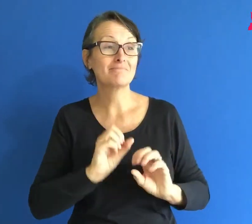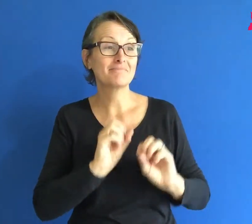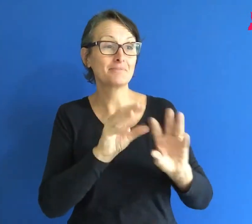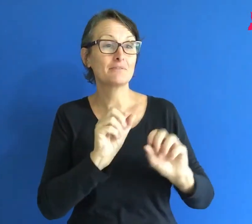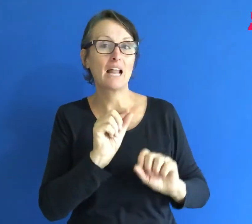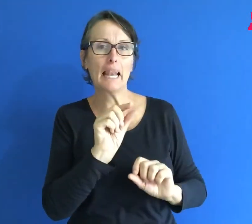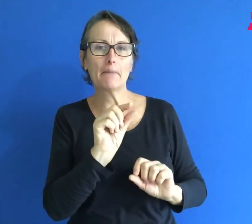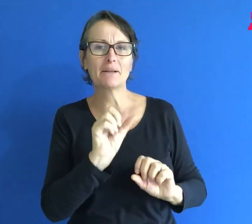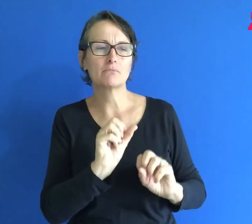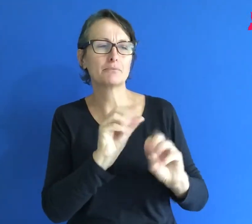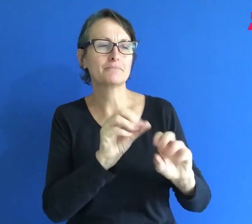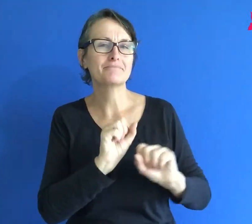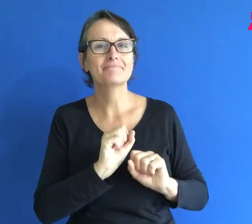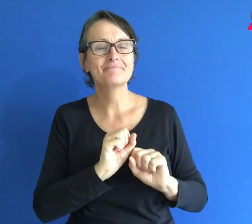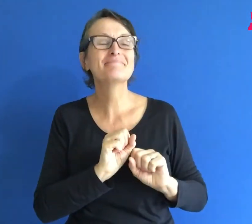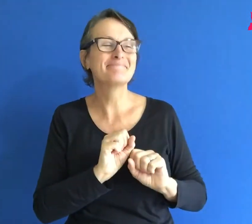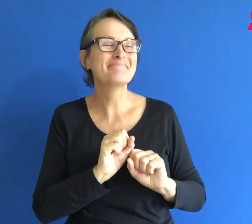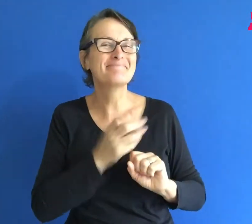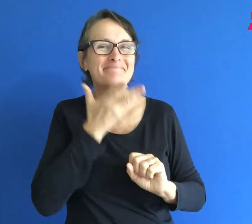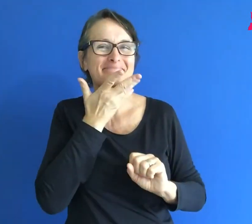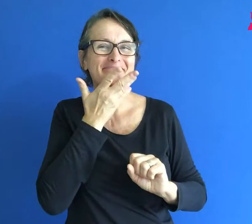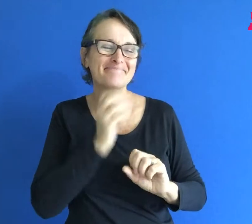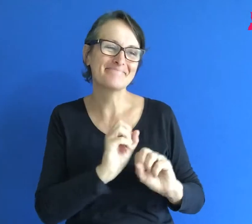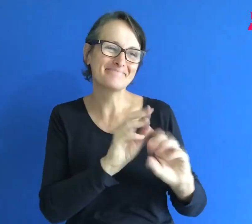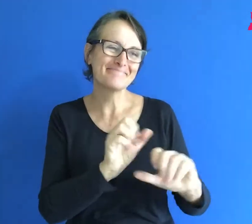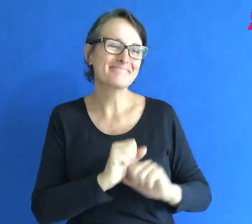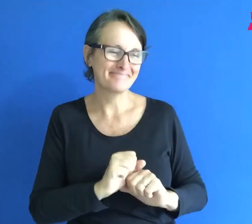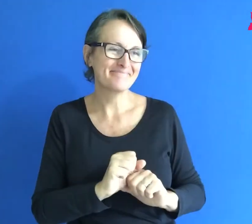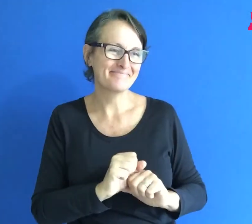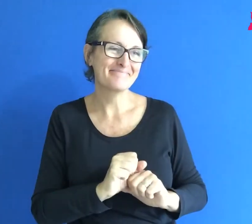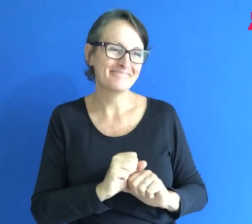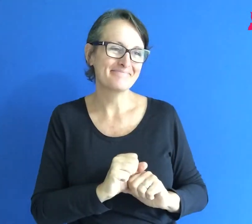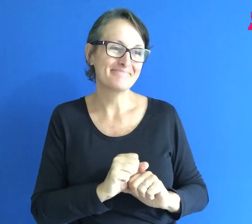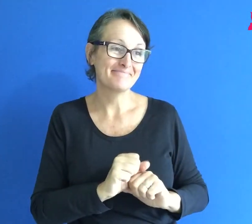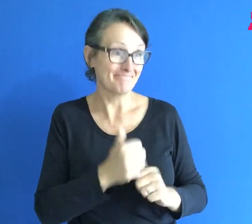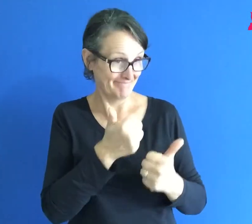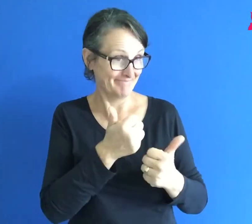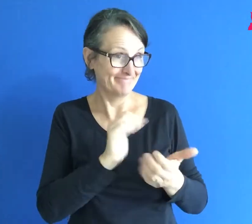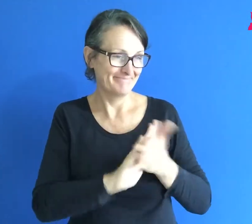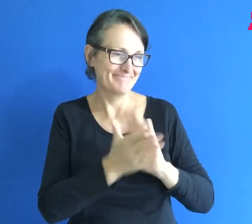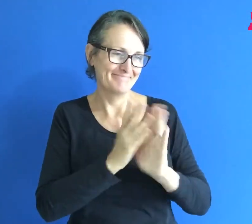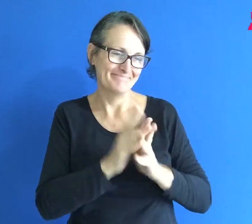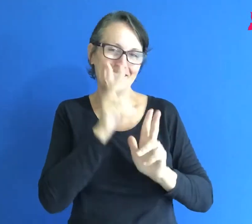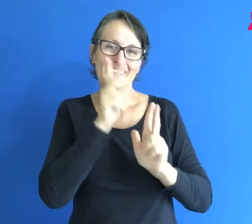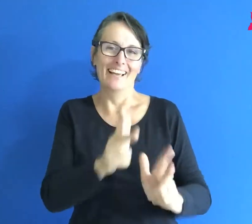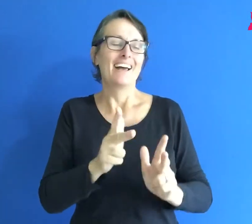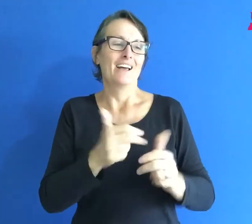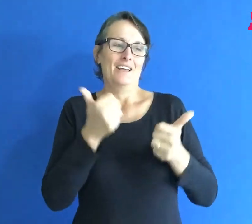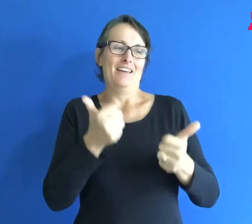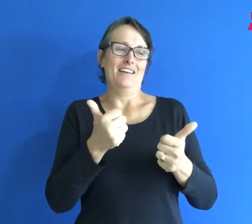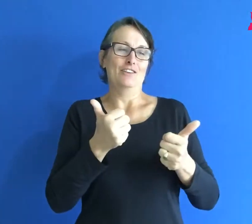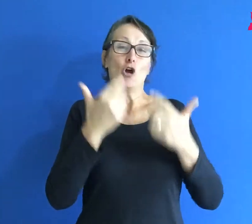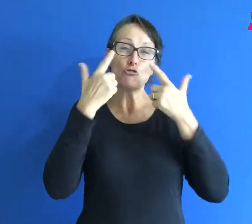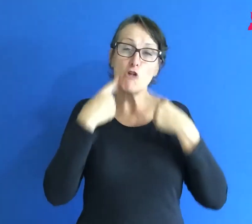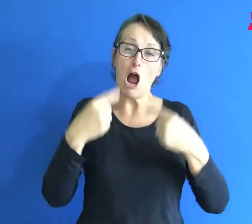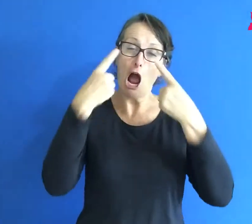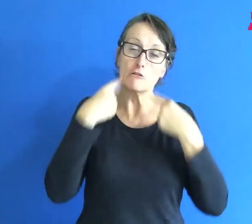almost observe it. He went back to work, telling himself that with the cathartic McDonald's car park cry out of his system and a few sessions